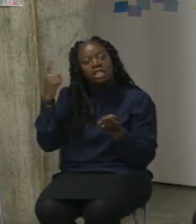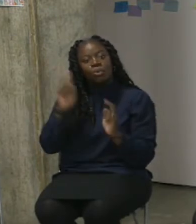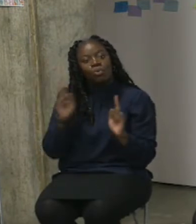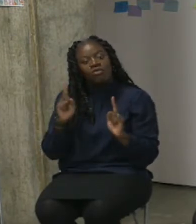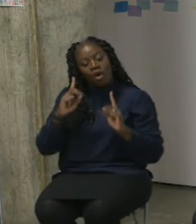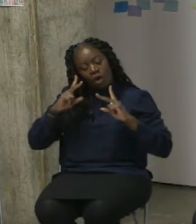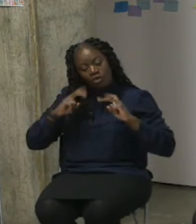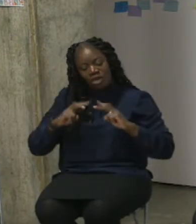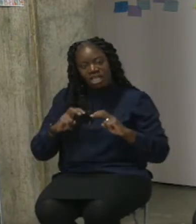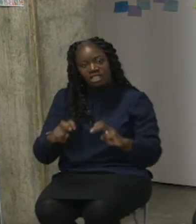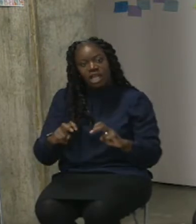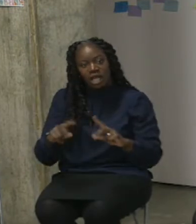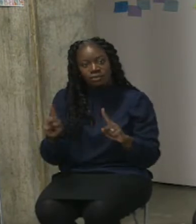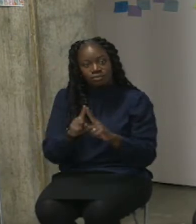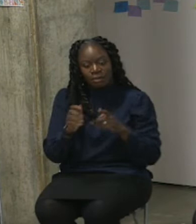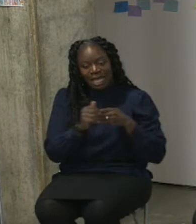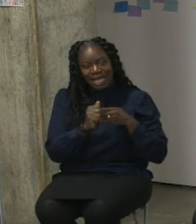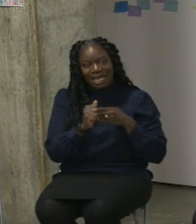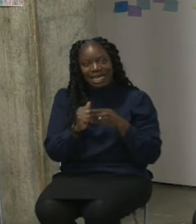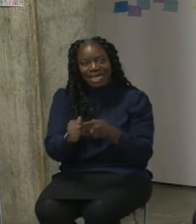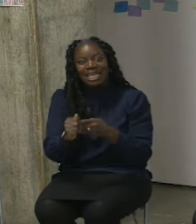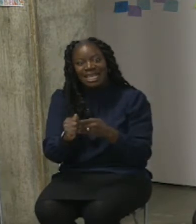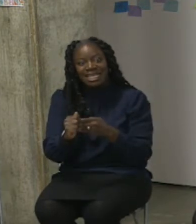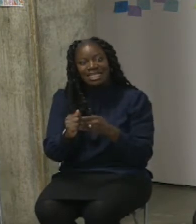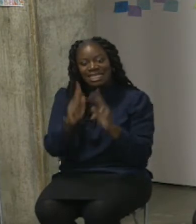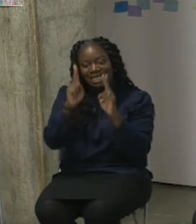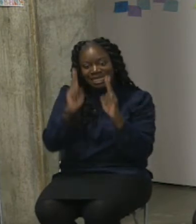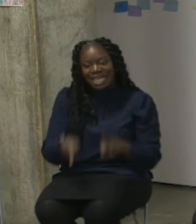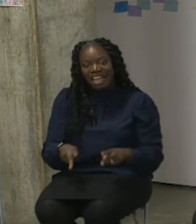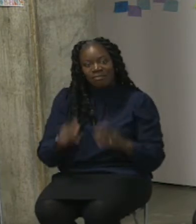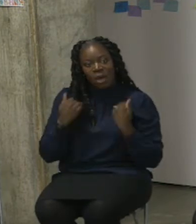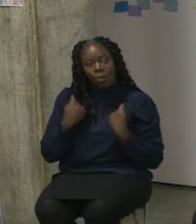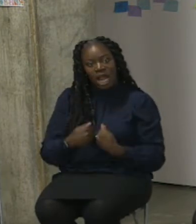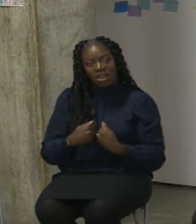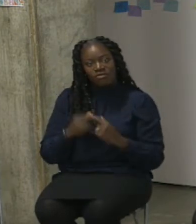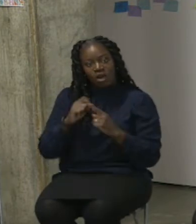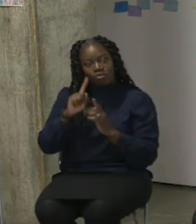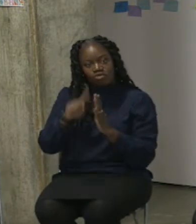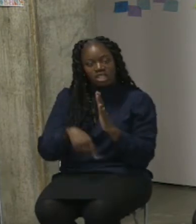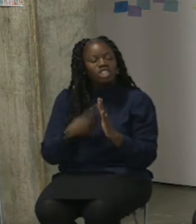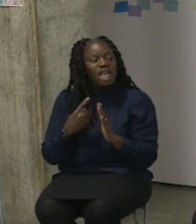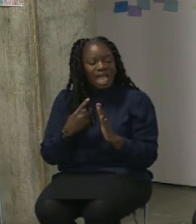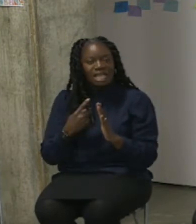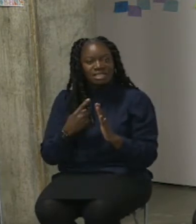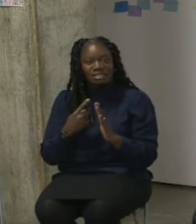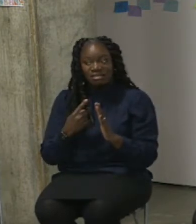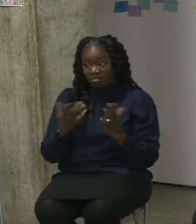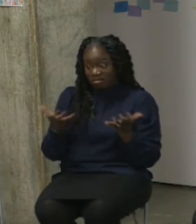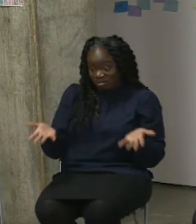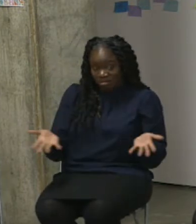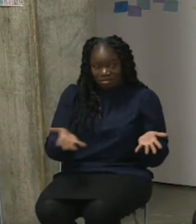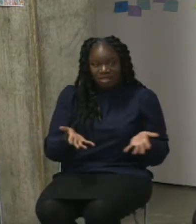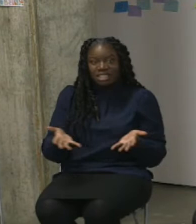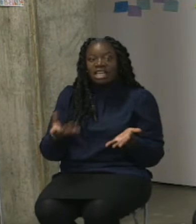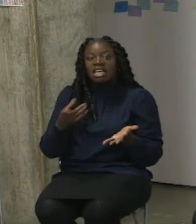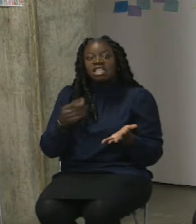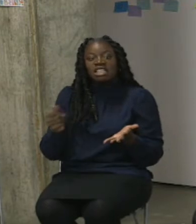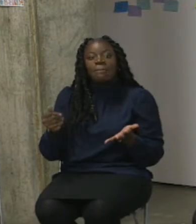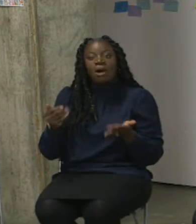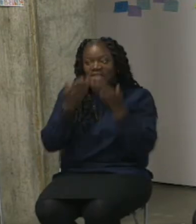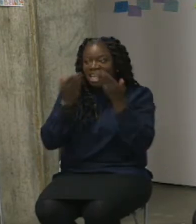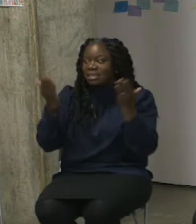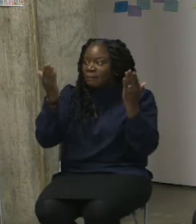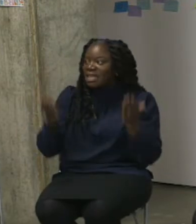research and also leading the Deaths by Welfare project, which kind of put together some of the exhibition that we're